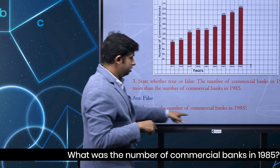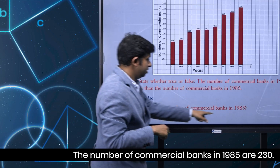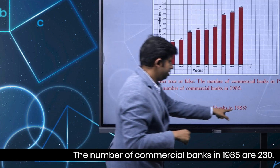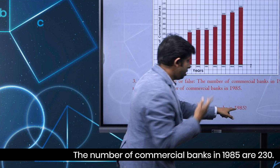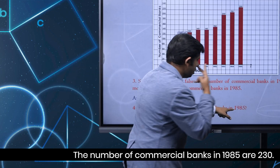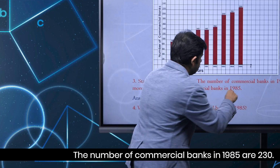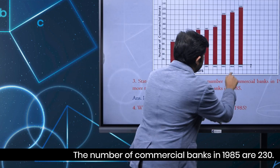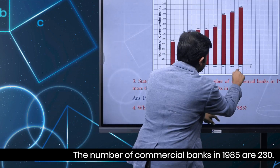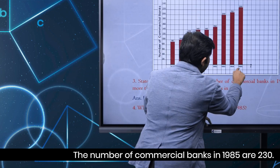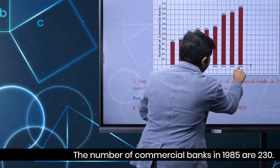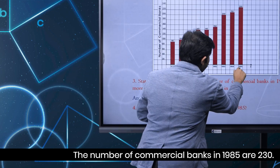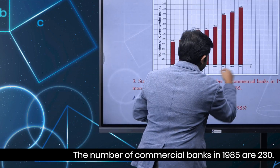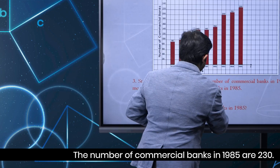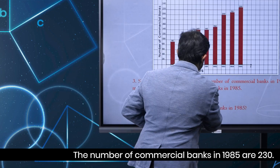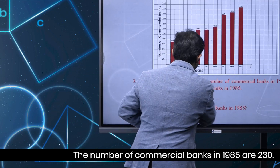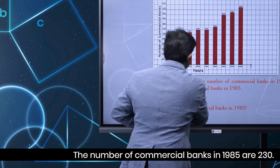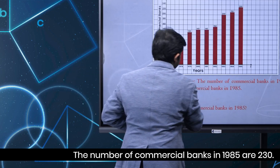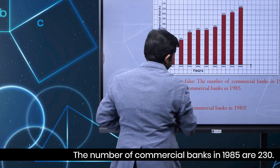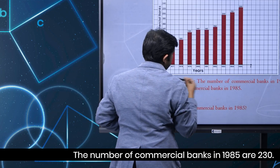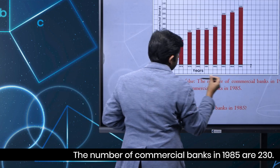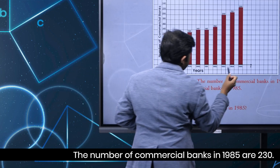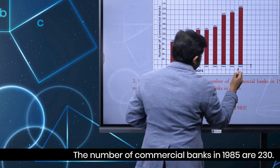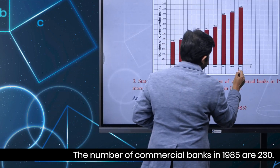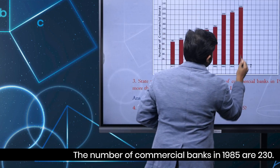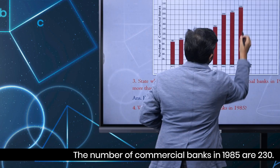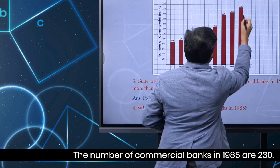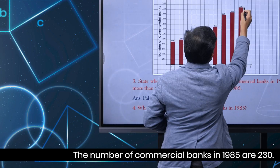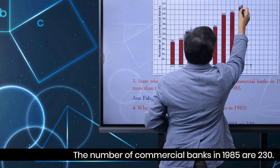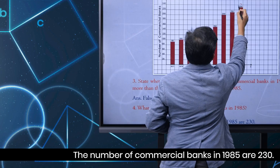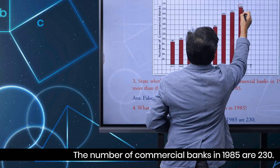The number of commercial banks in 1985 are 230.